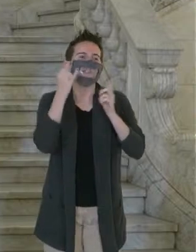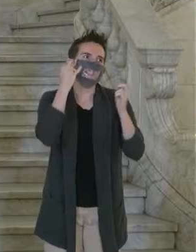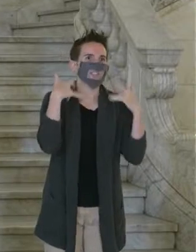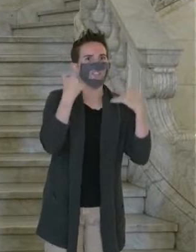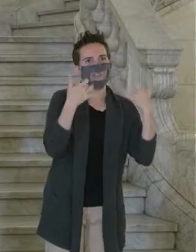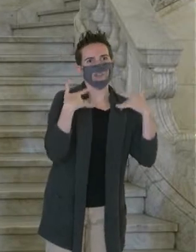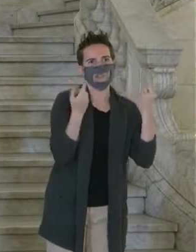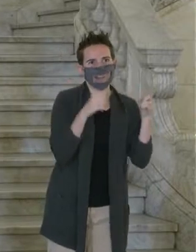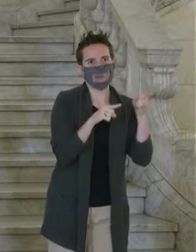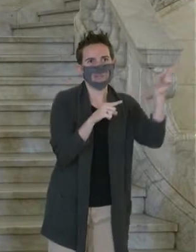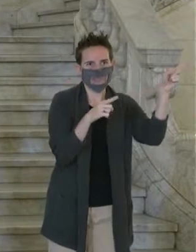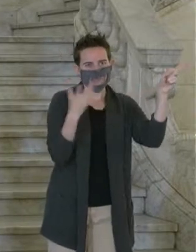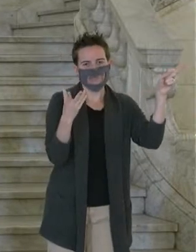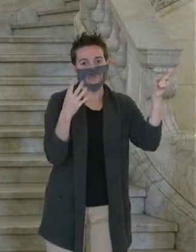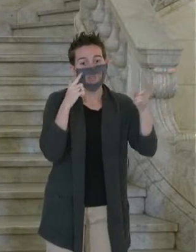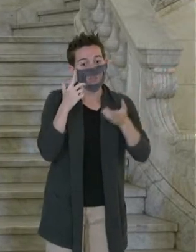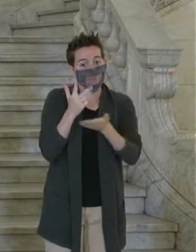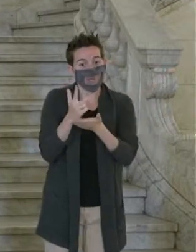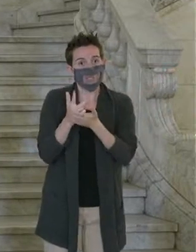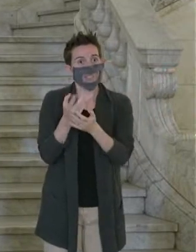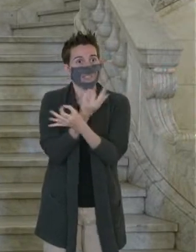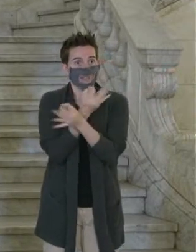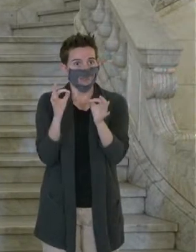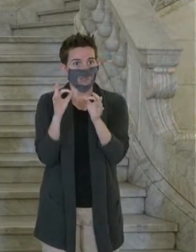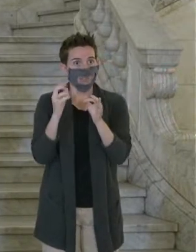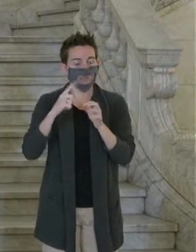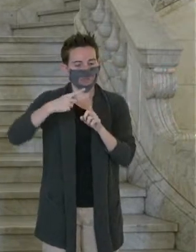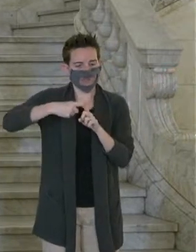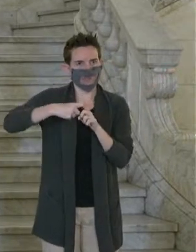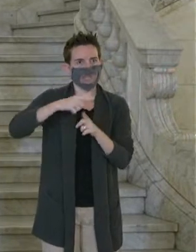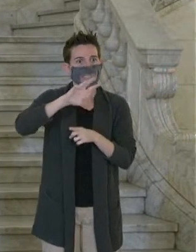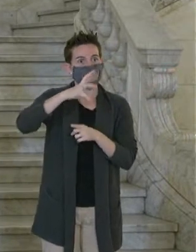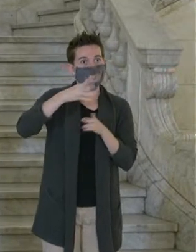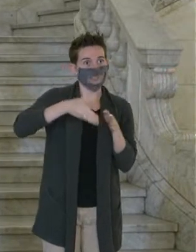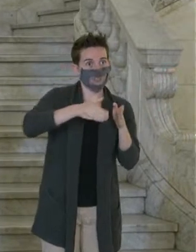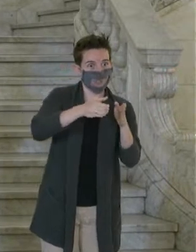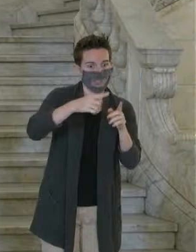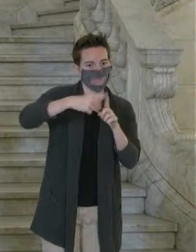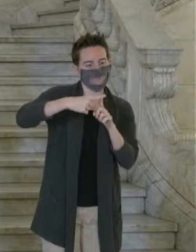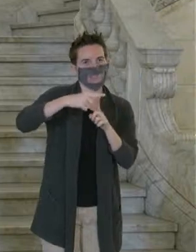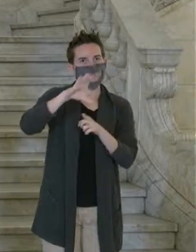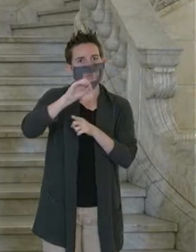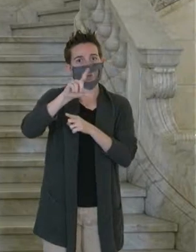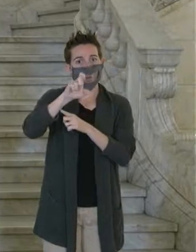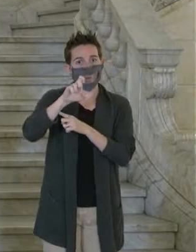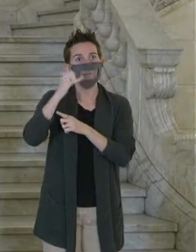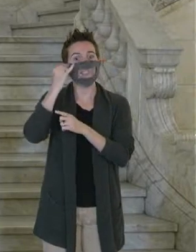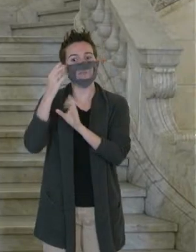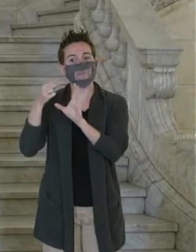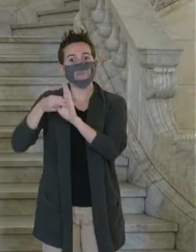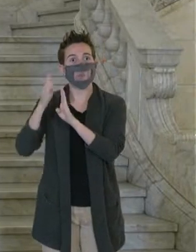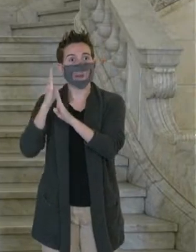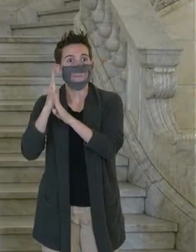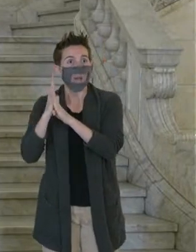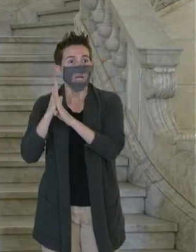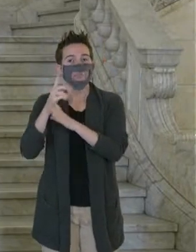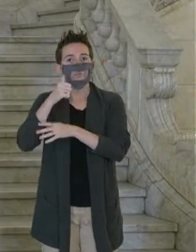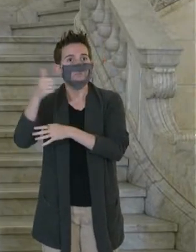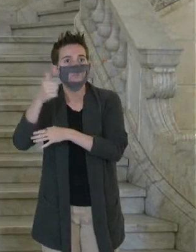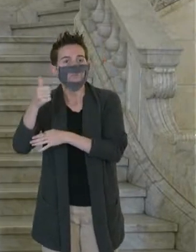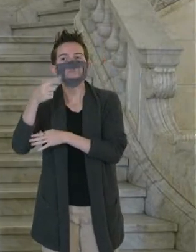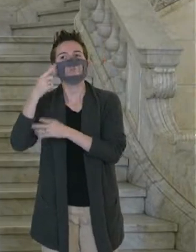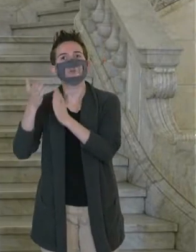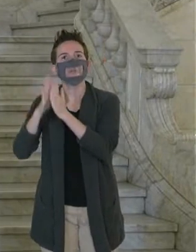Dome. Parking is free at 6th and Cole, and if you take public transportation, you can request a